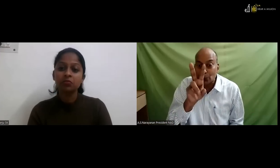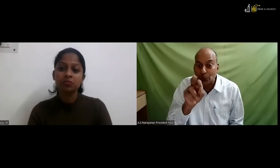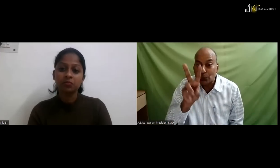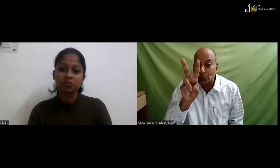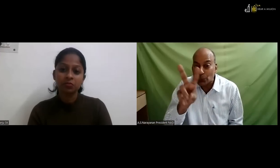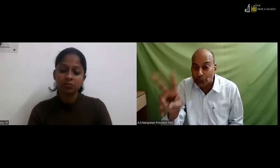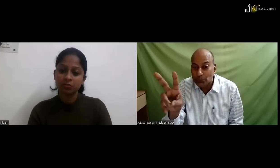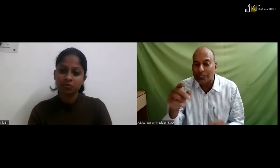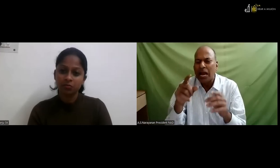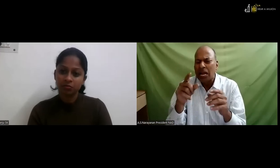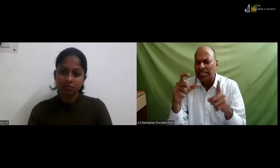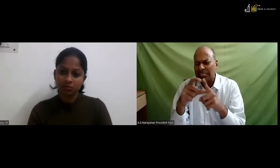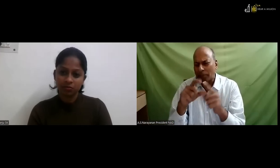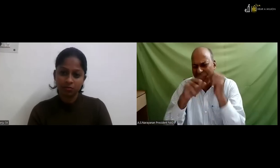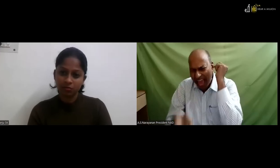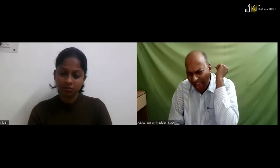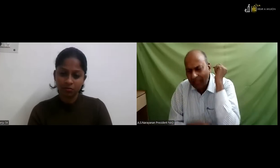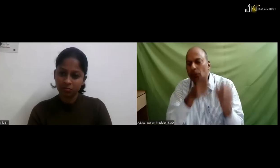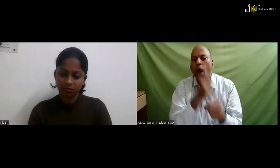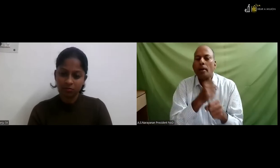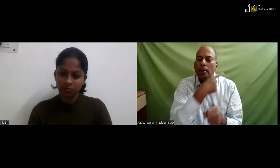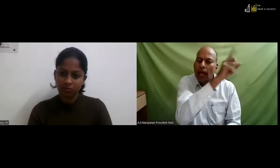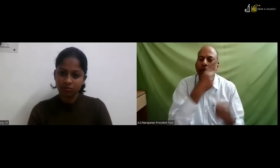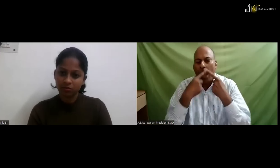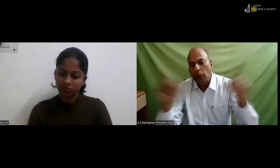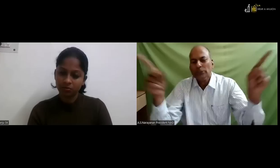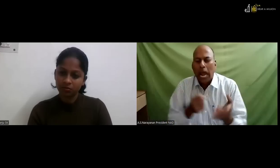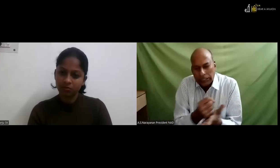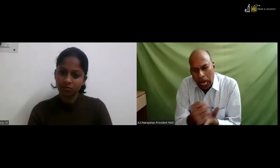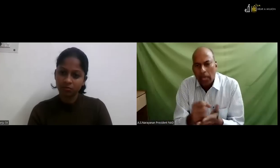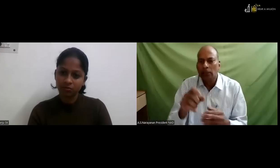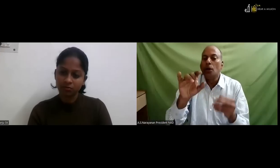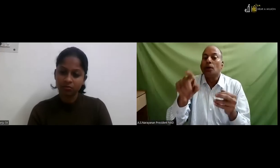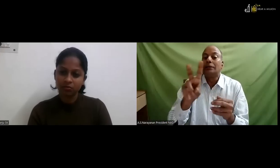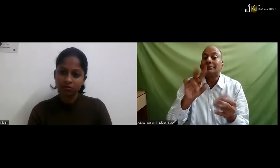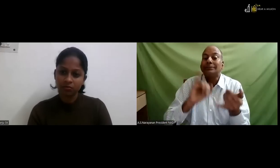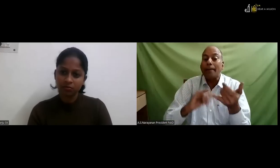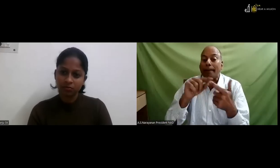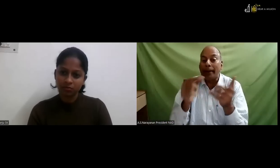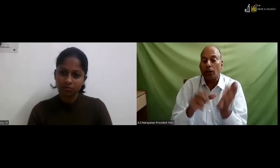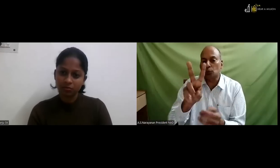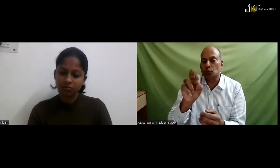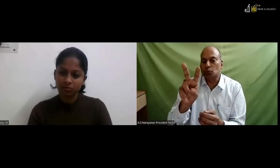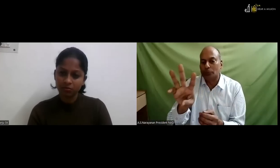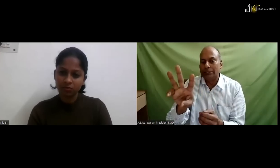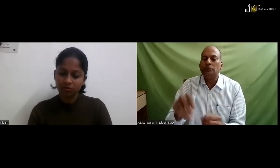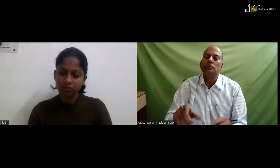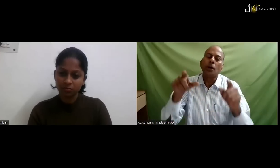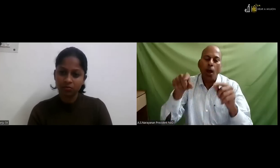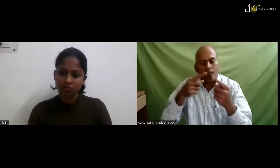why it is getting so delayed. In 2022 last, when the government declared that we are going to